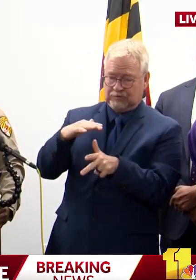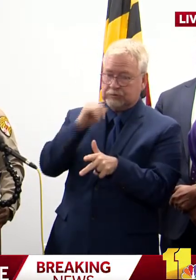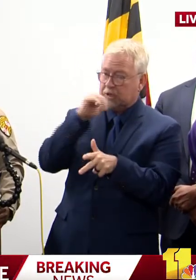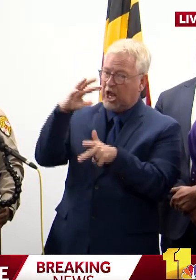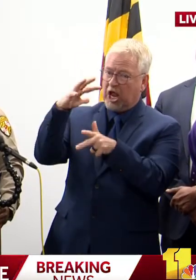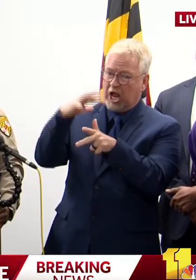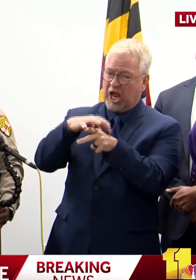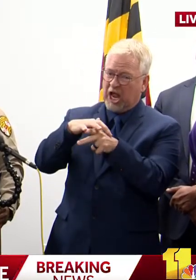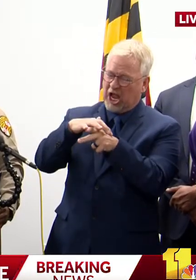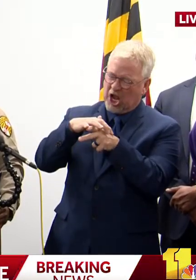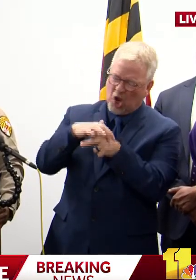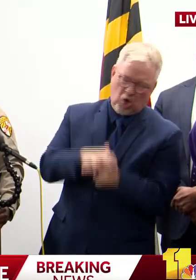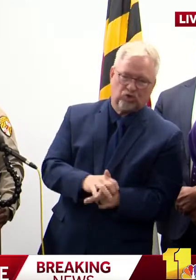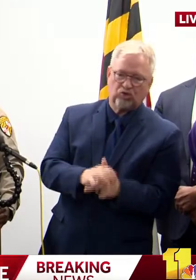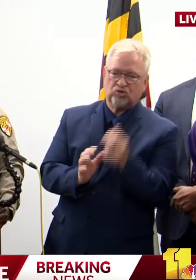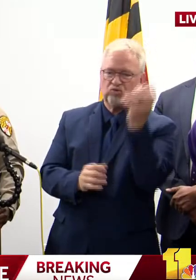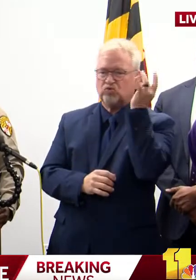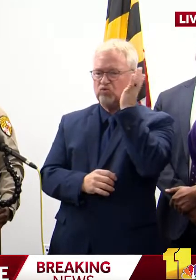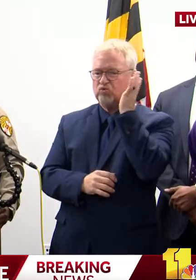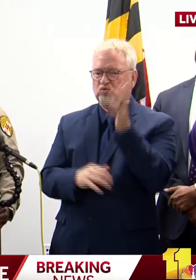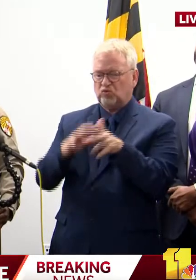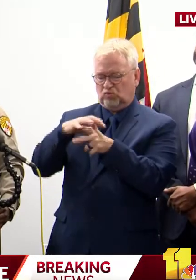down.